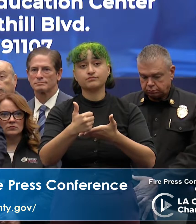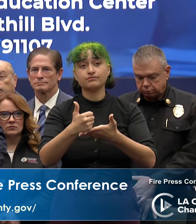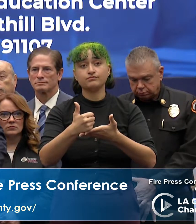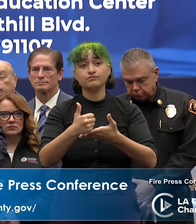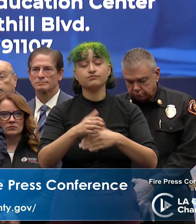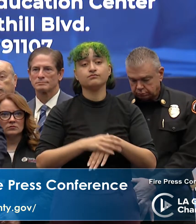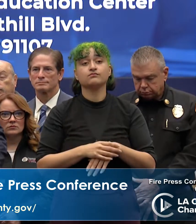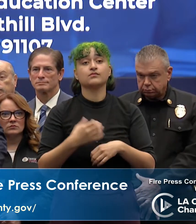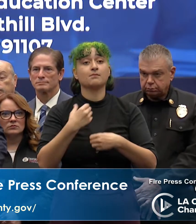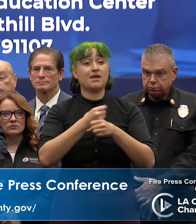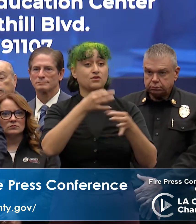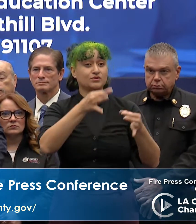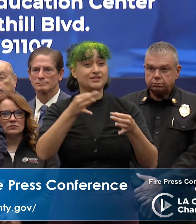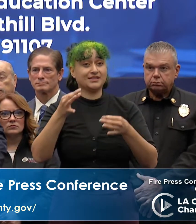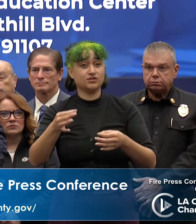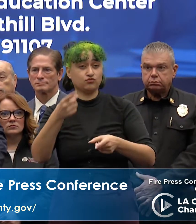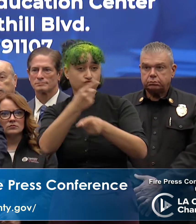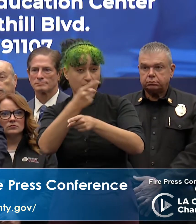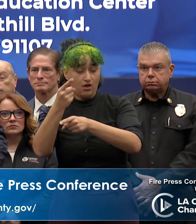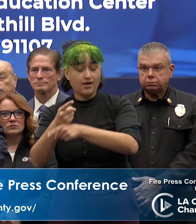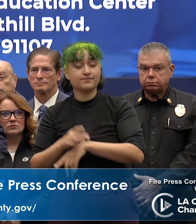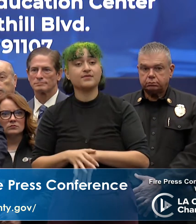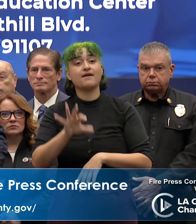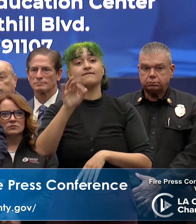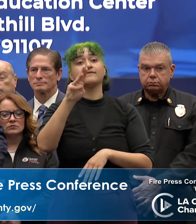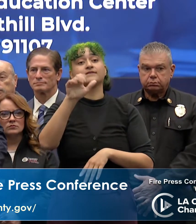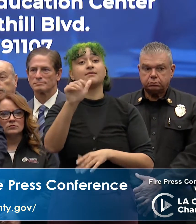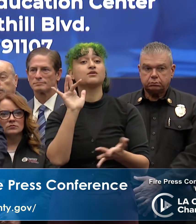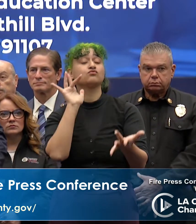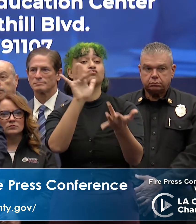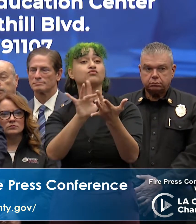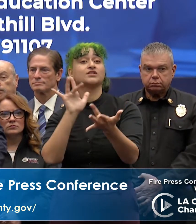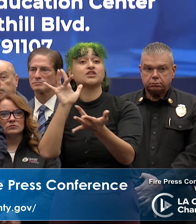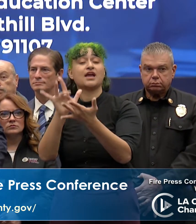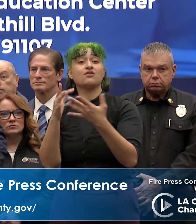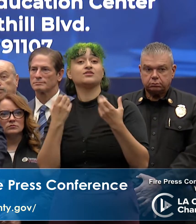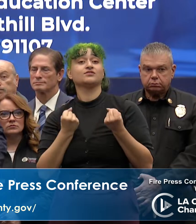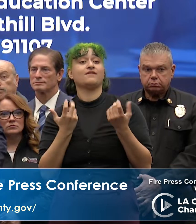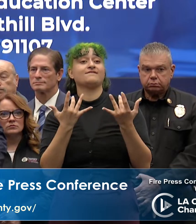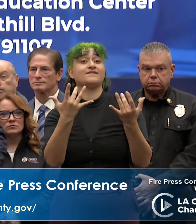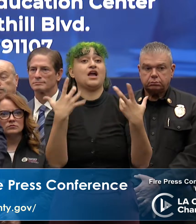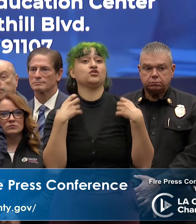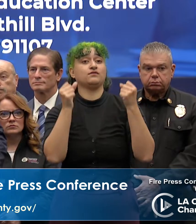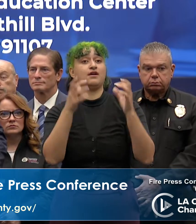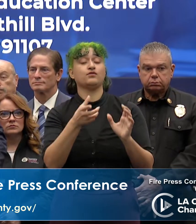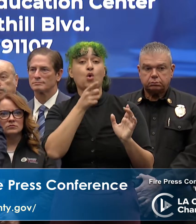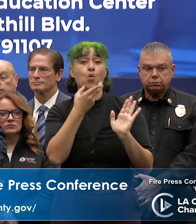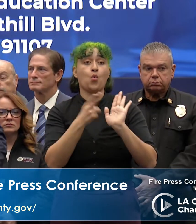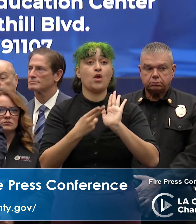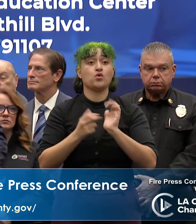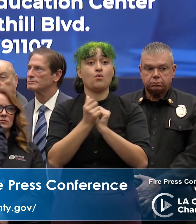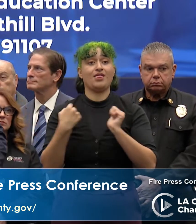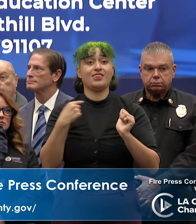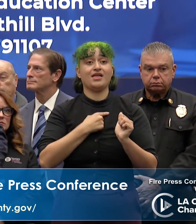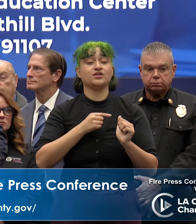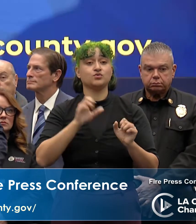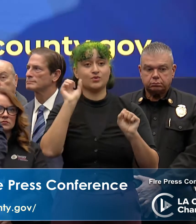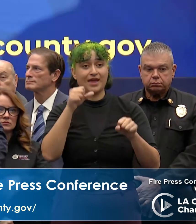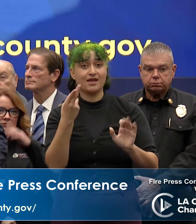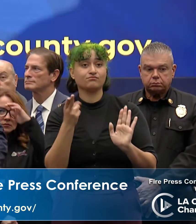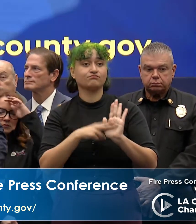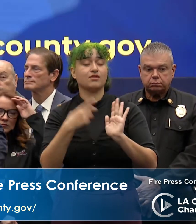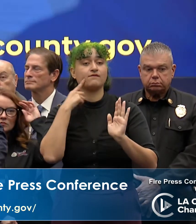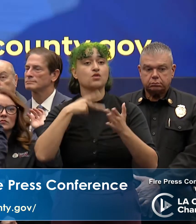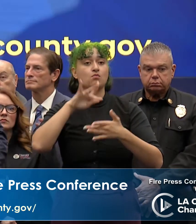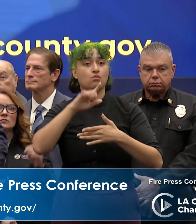to make those decisions. FEMA is reaching out to fire survivors that have registered with us that would be eligible for this program.